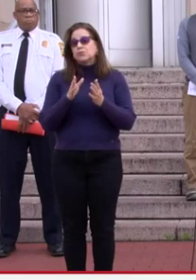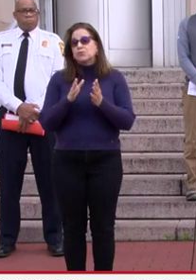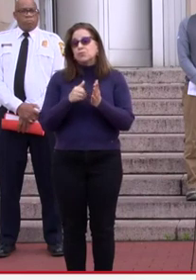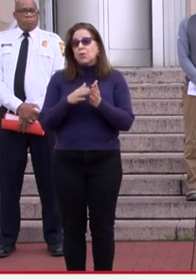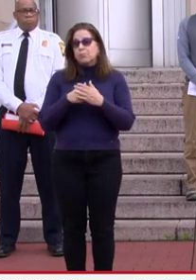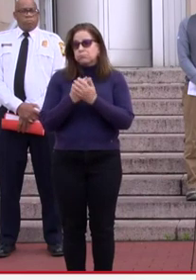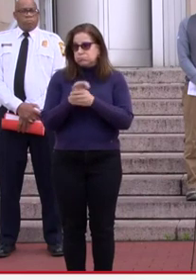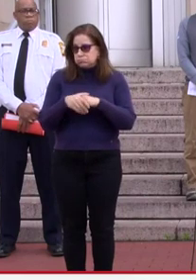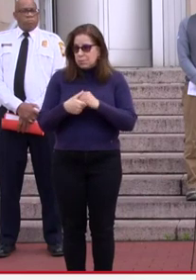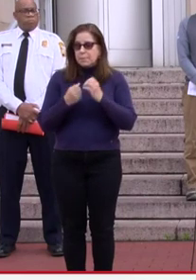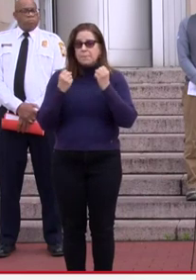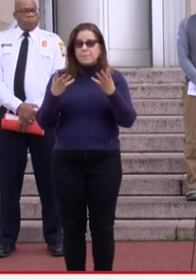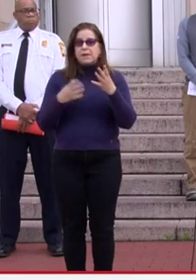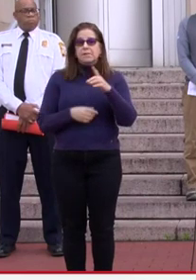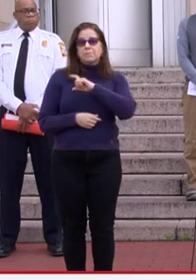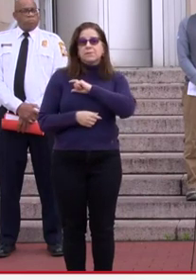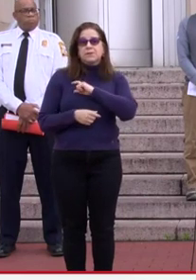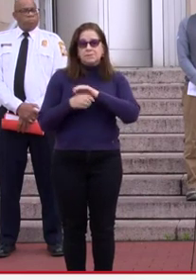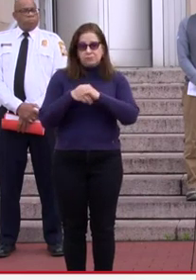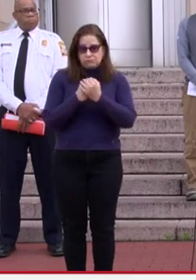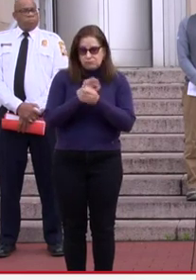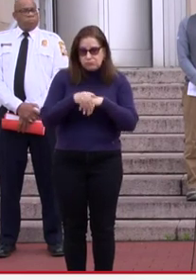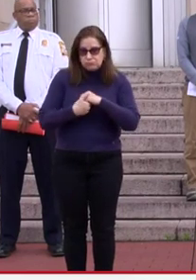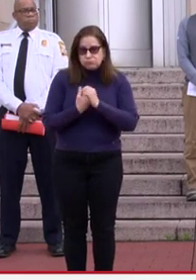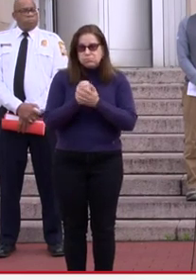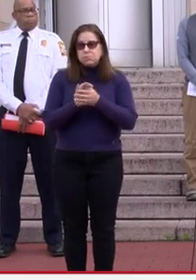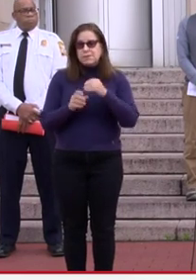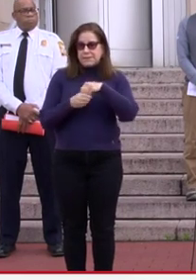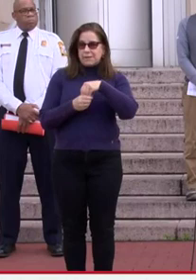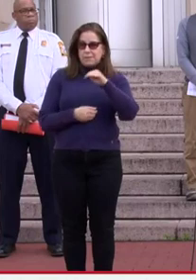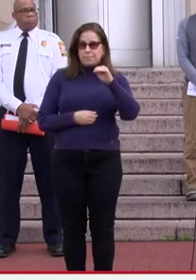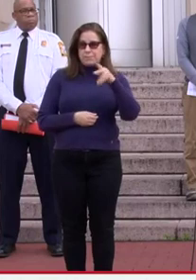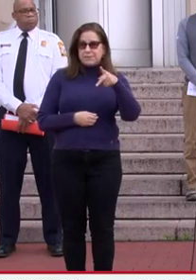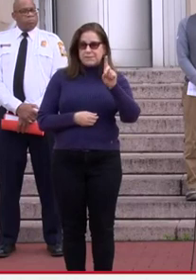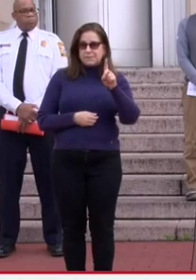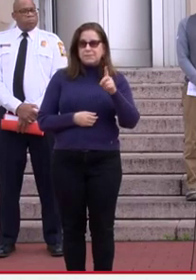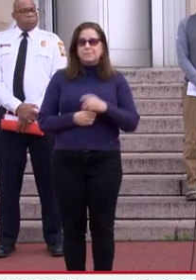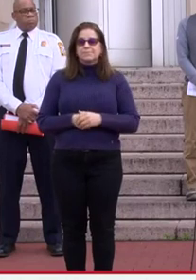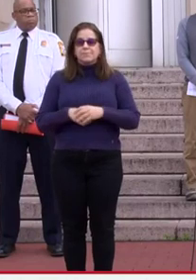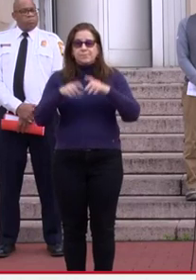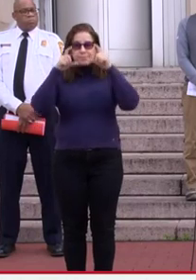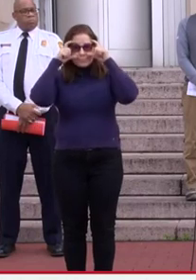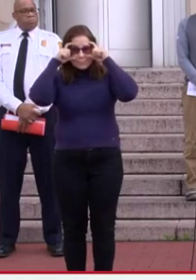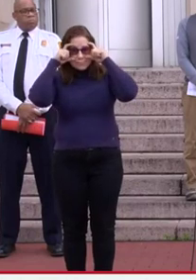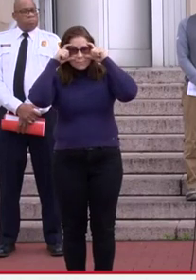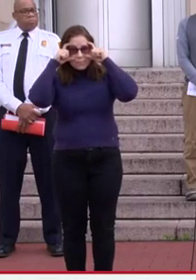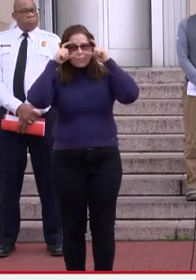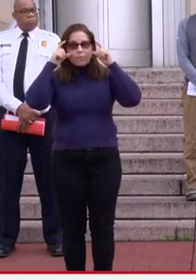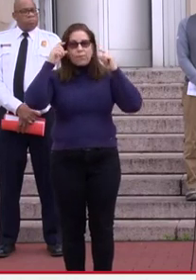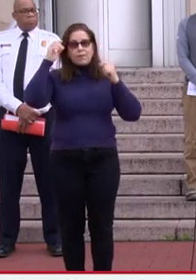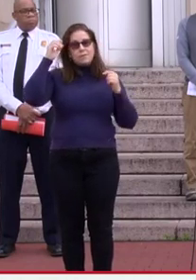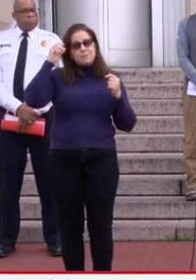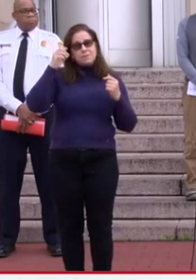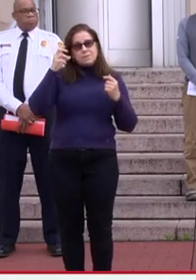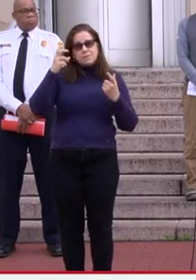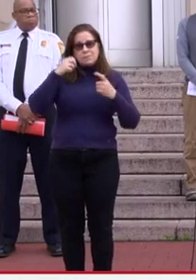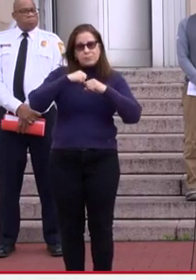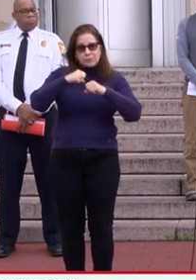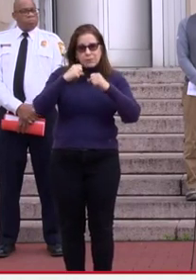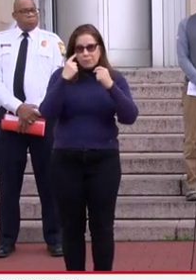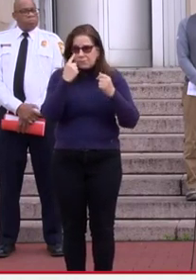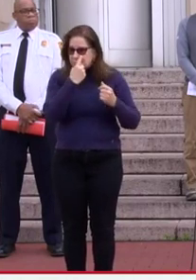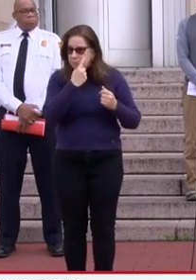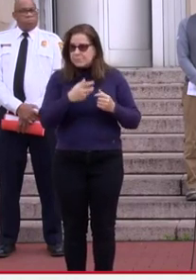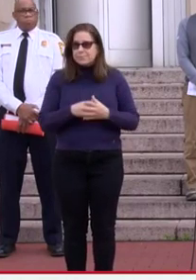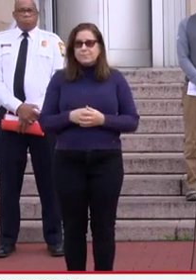have also ordered a number of supplies such as masks, goggles, face shields, and disinfectant wipes for our members. Last night, we